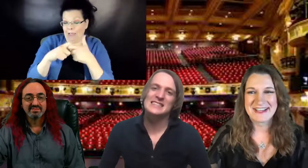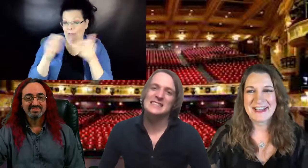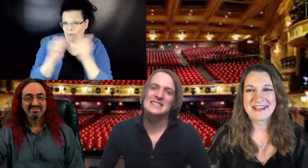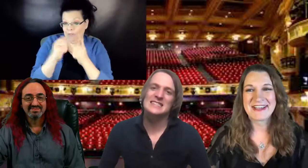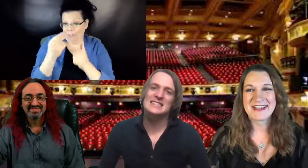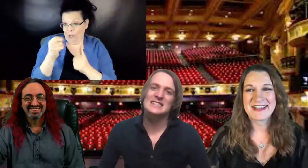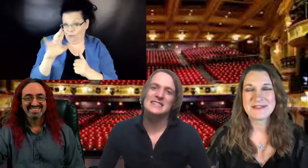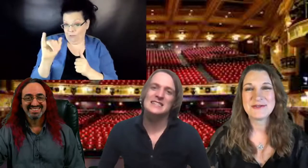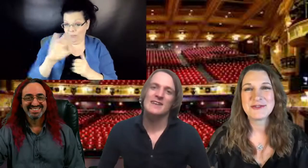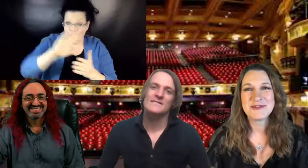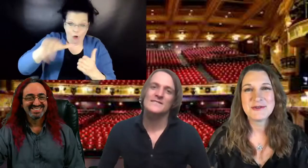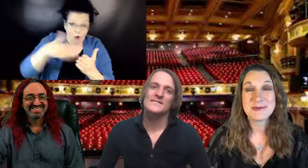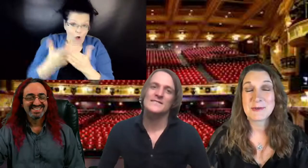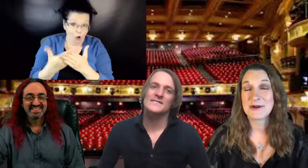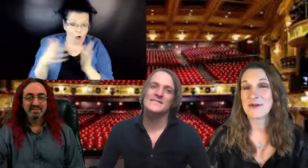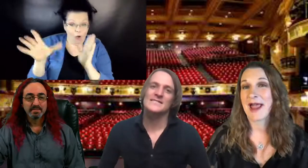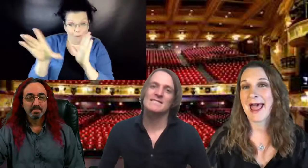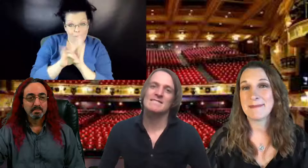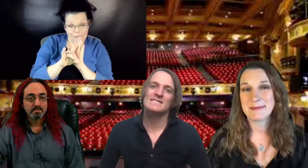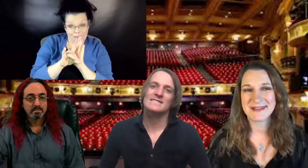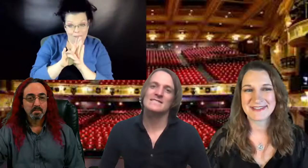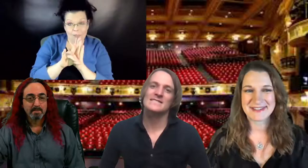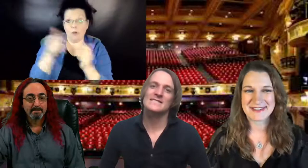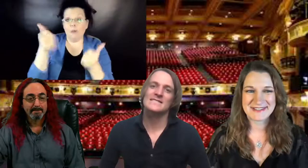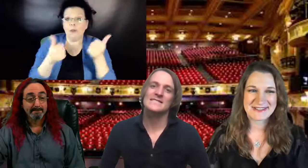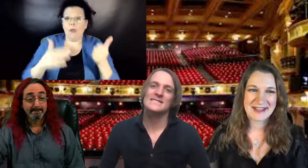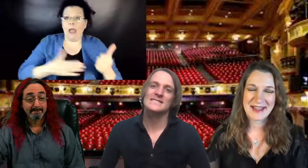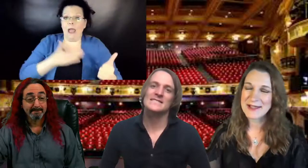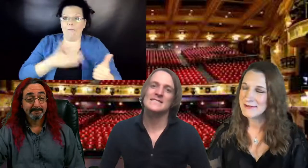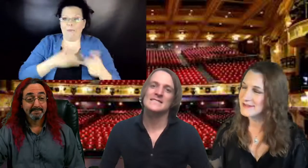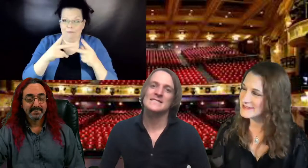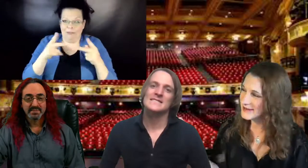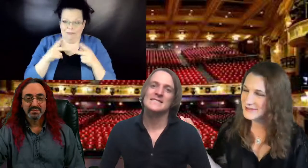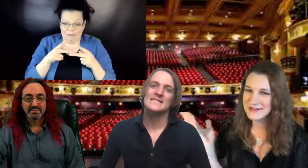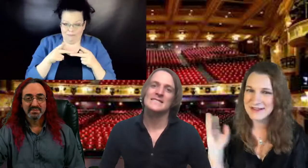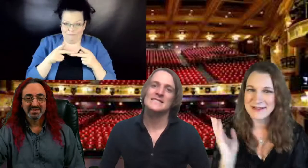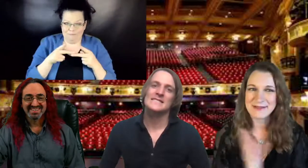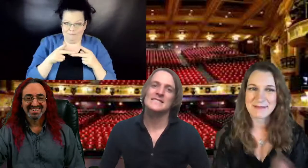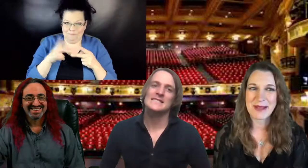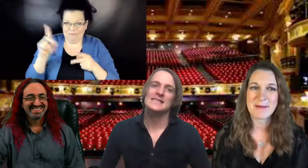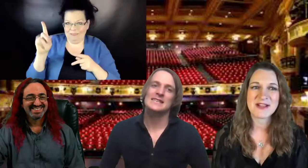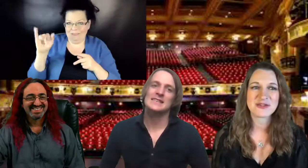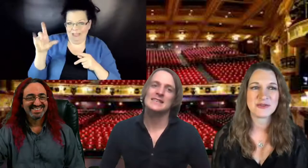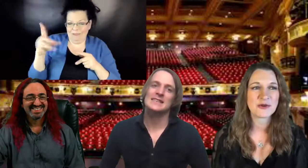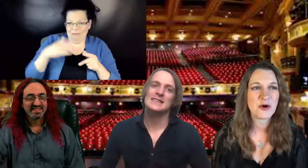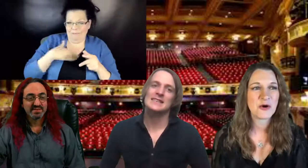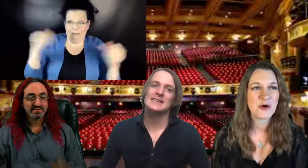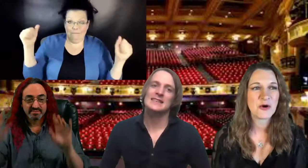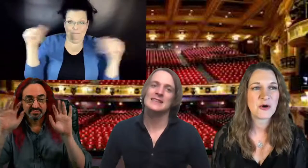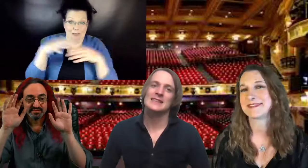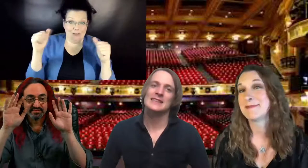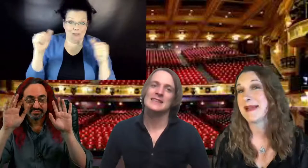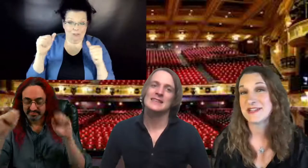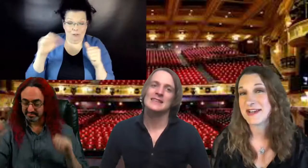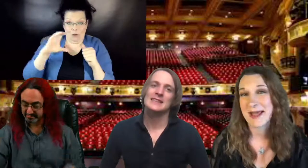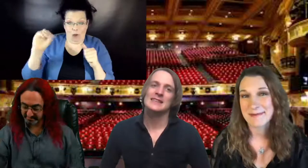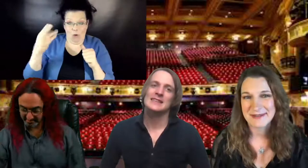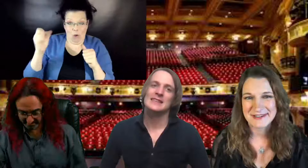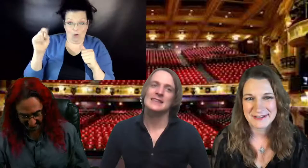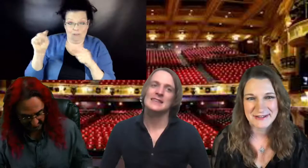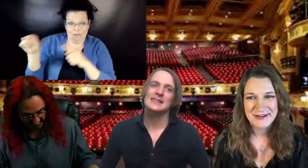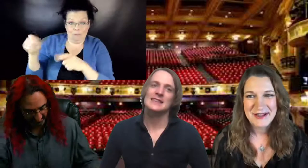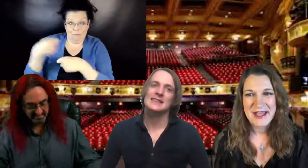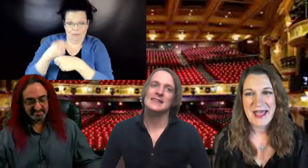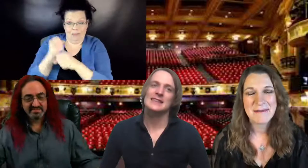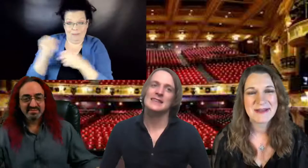guest gets to choose where their happy place is. And David is my magical co-host who makes the magic